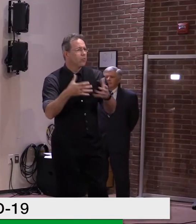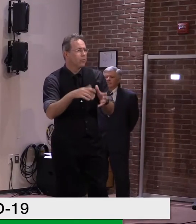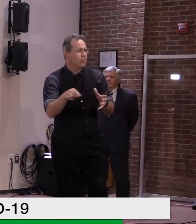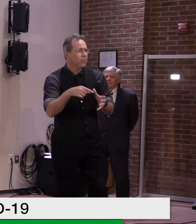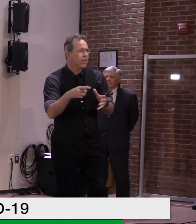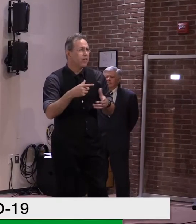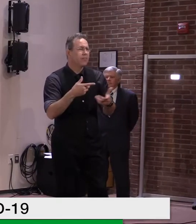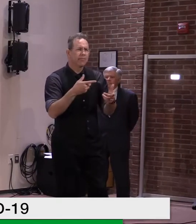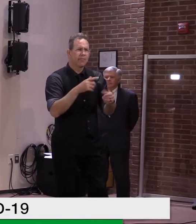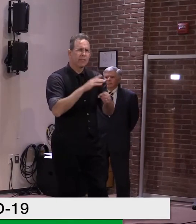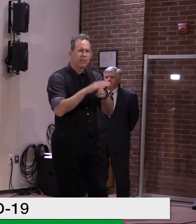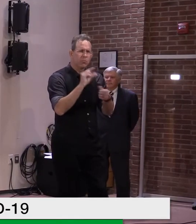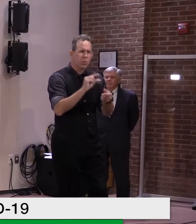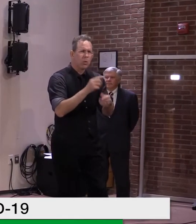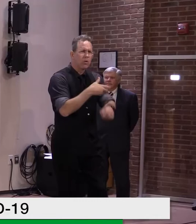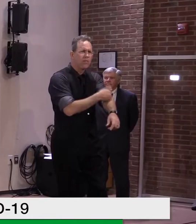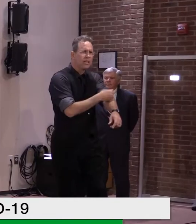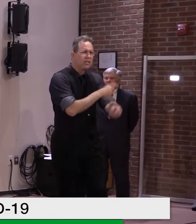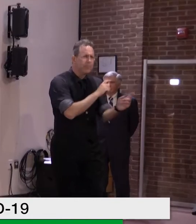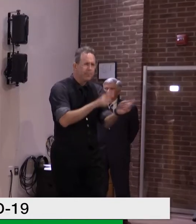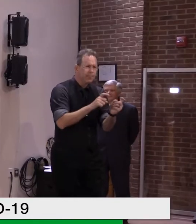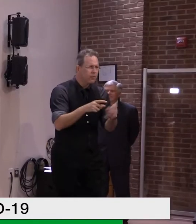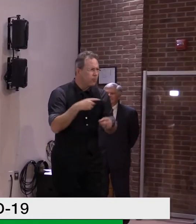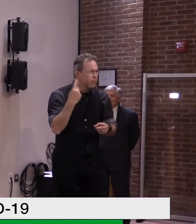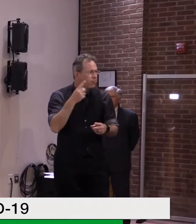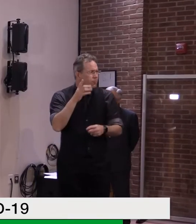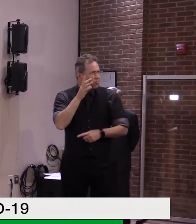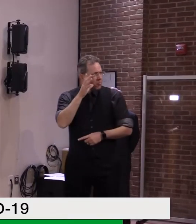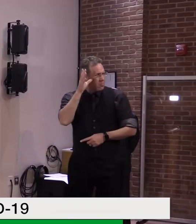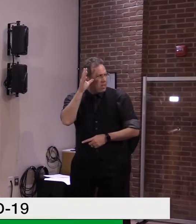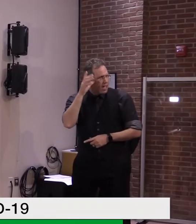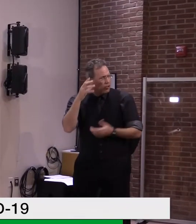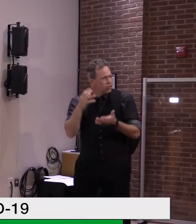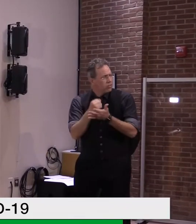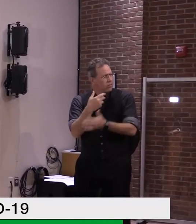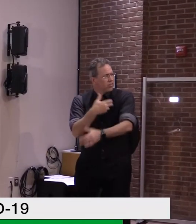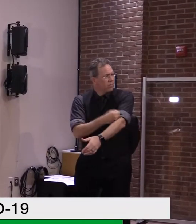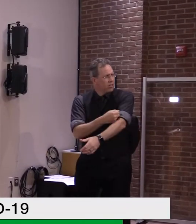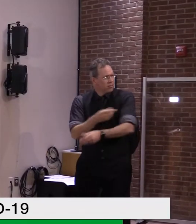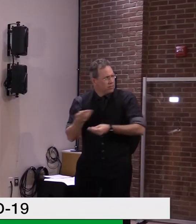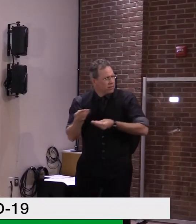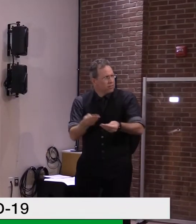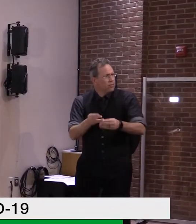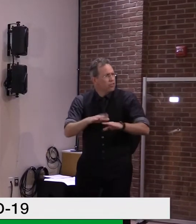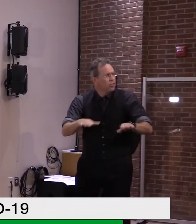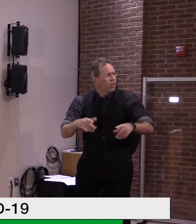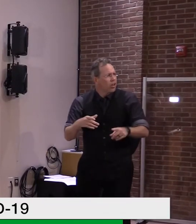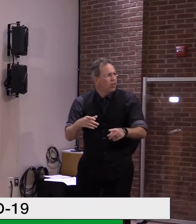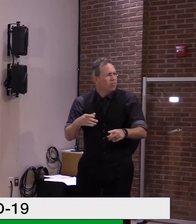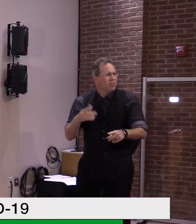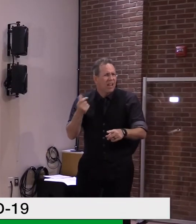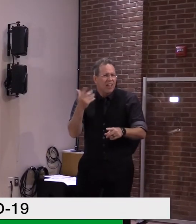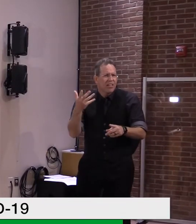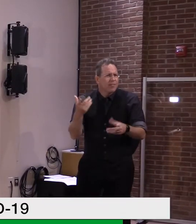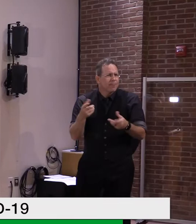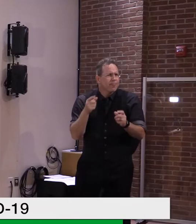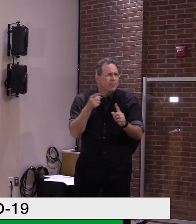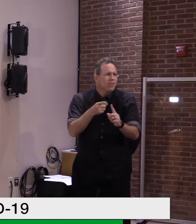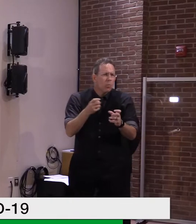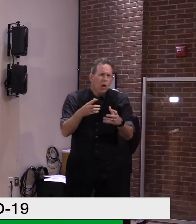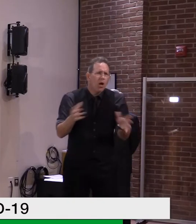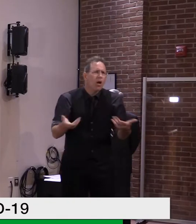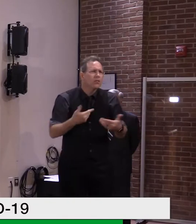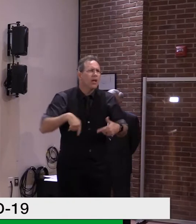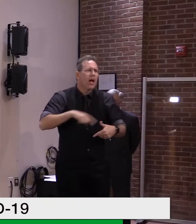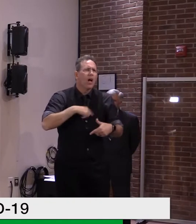their vaccines for their kids today? And is there anything else specific that you want to do to address this problem?